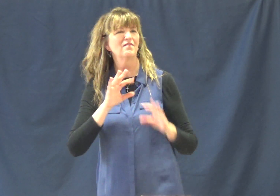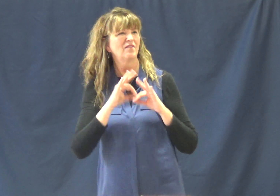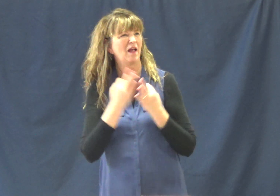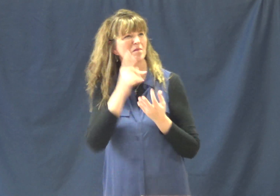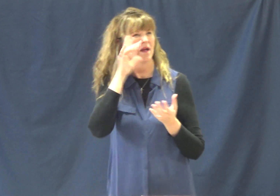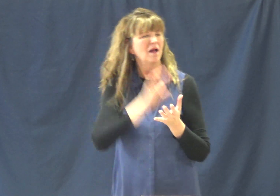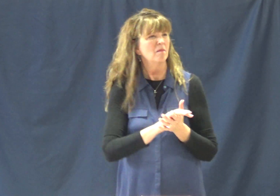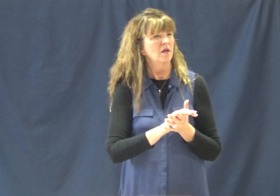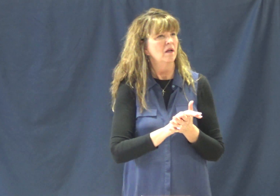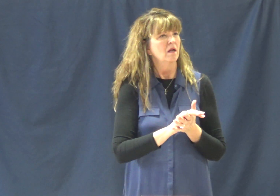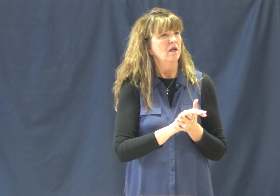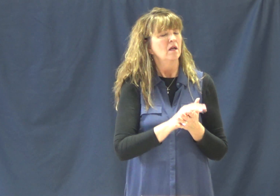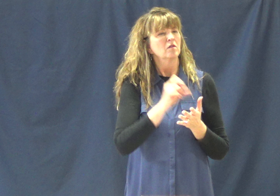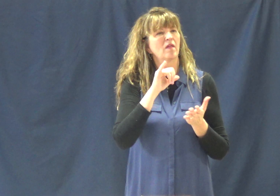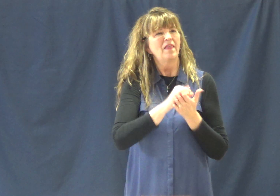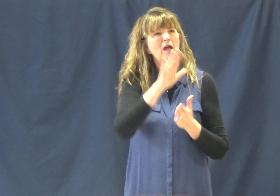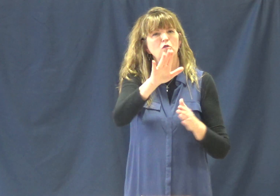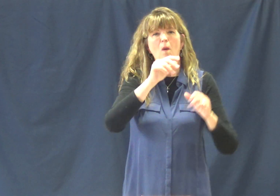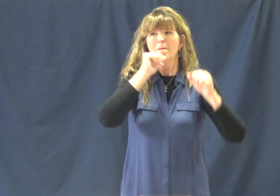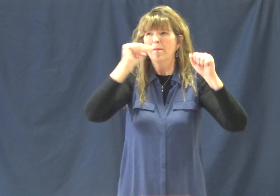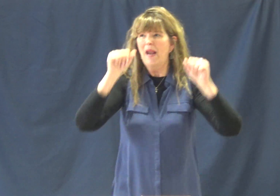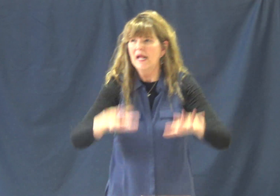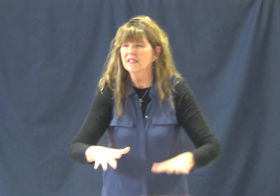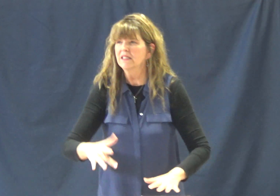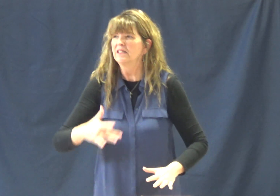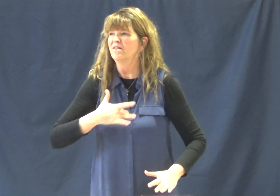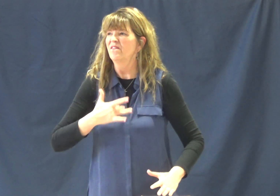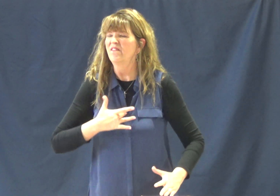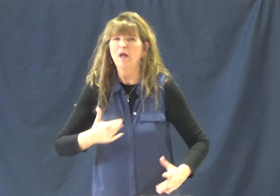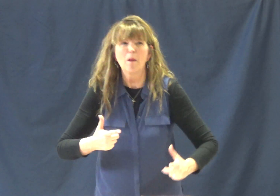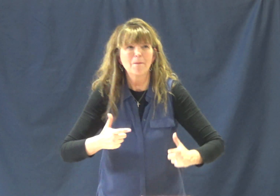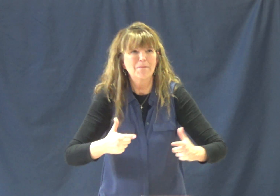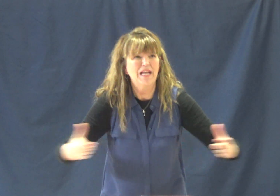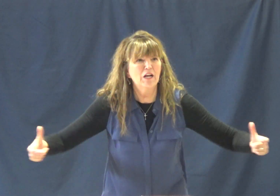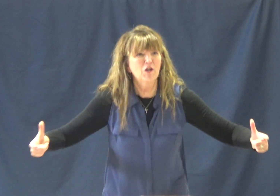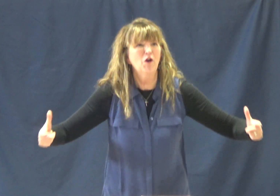sermon, you're able to think of those praises, and it will bless you.